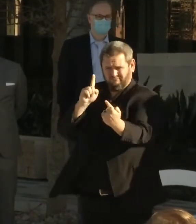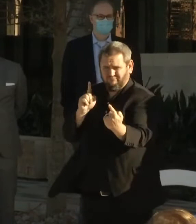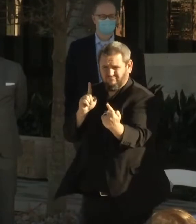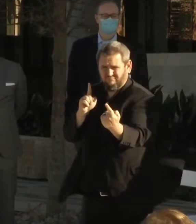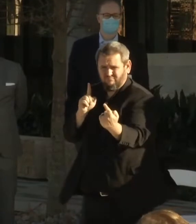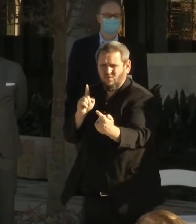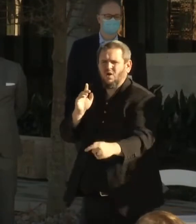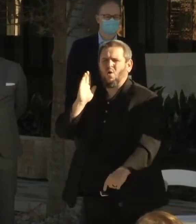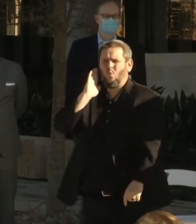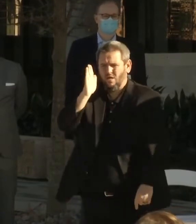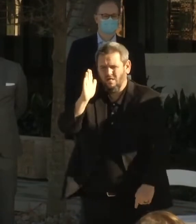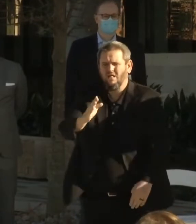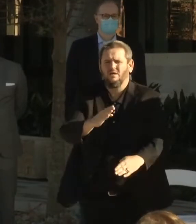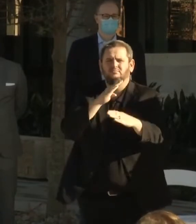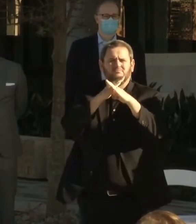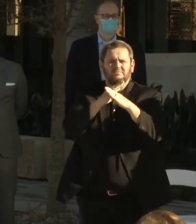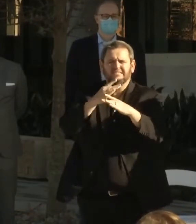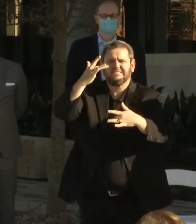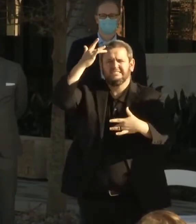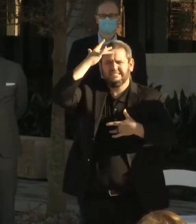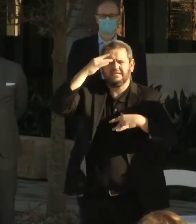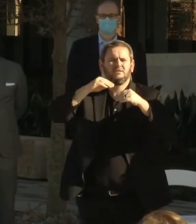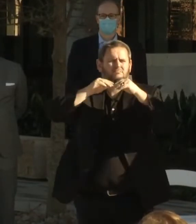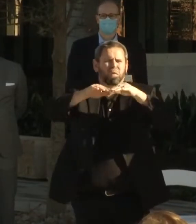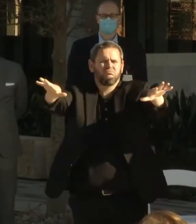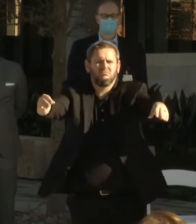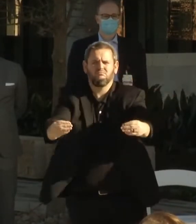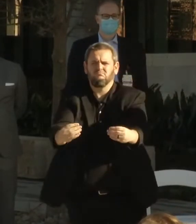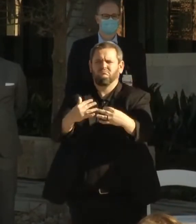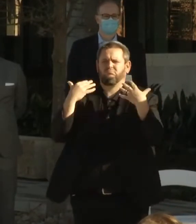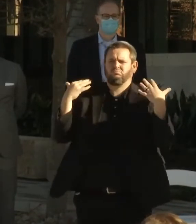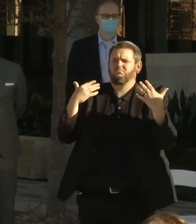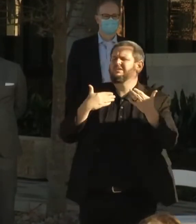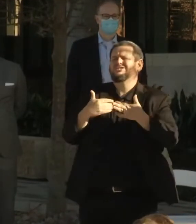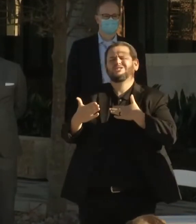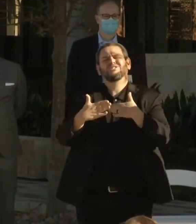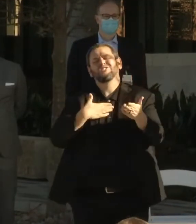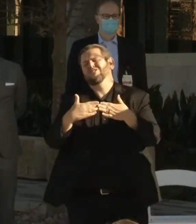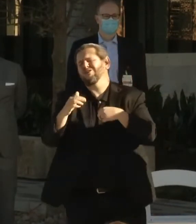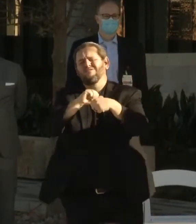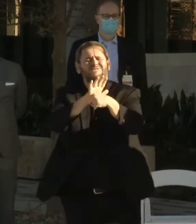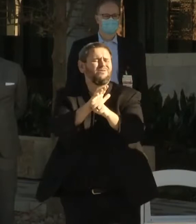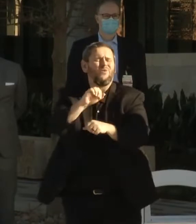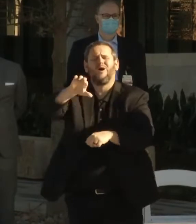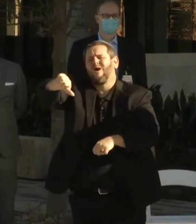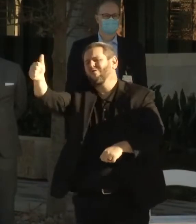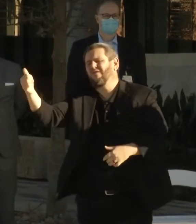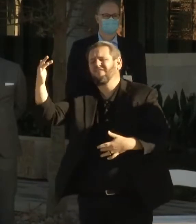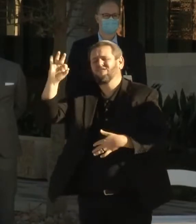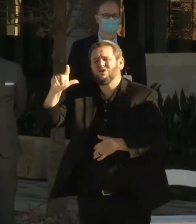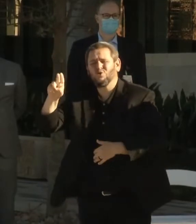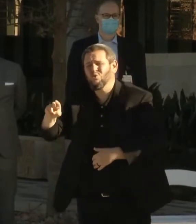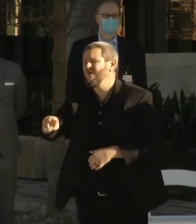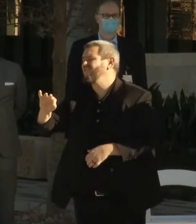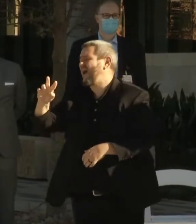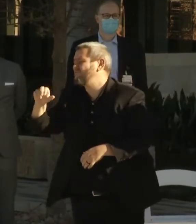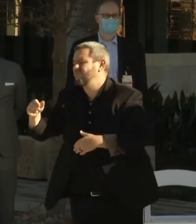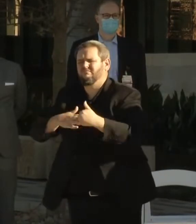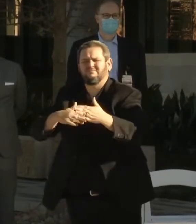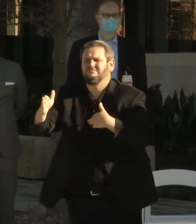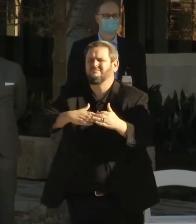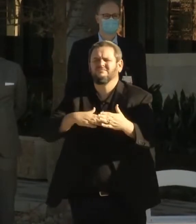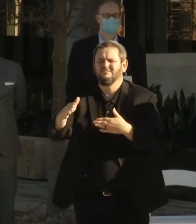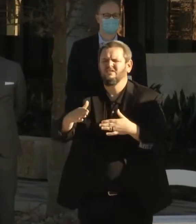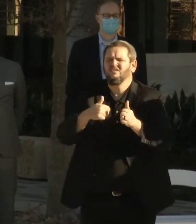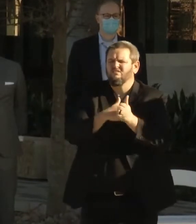respiratory viruses. Coronavirus is a respiratory virus. I think that, as you heard, it's all of